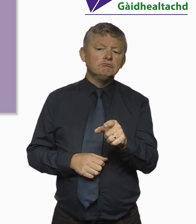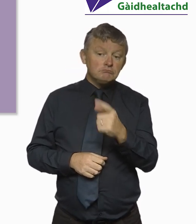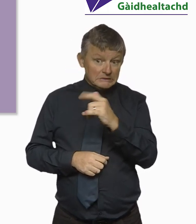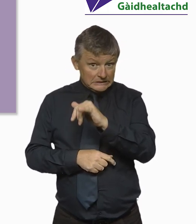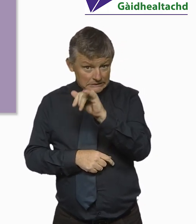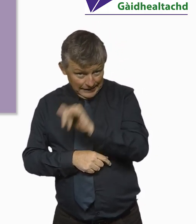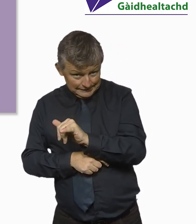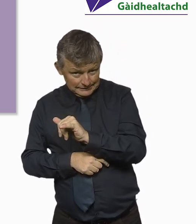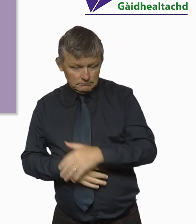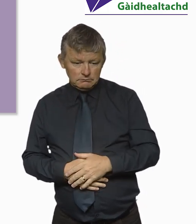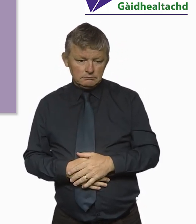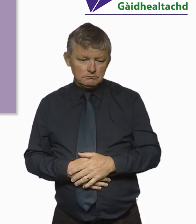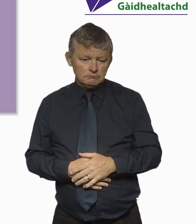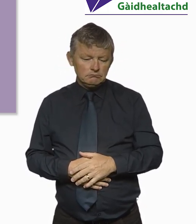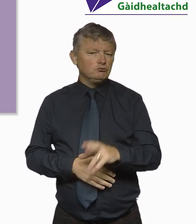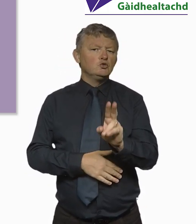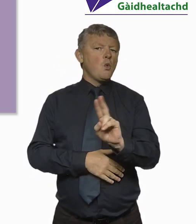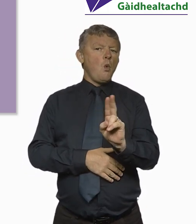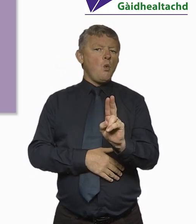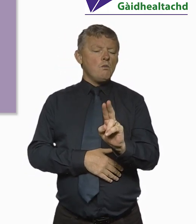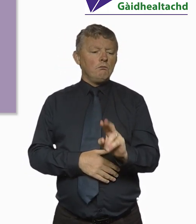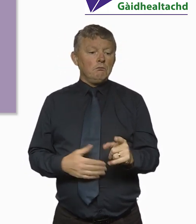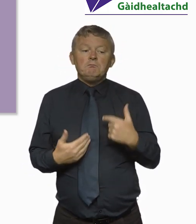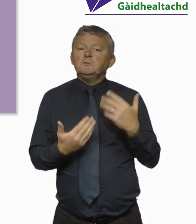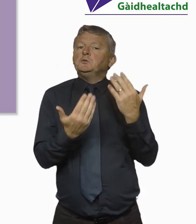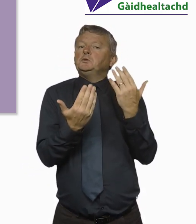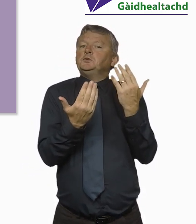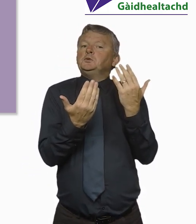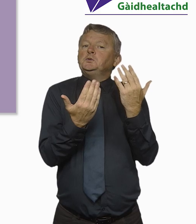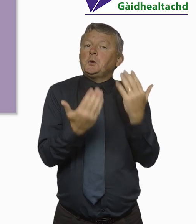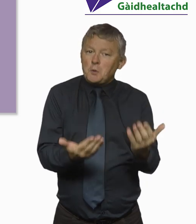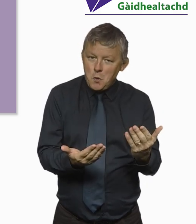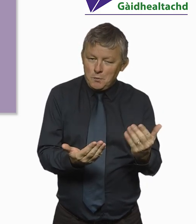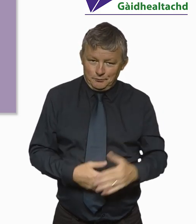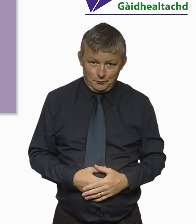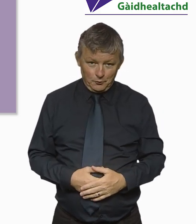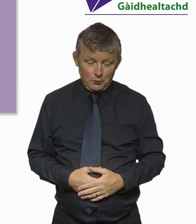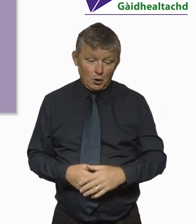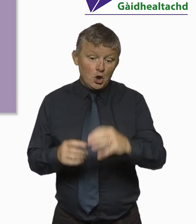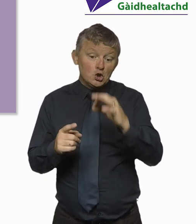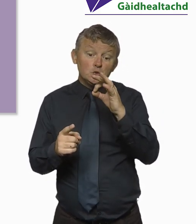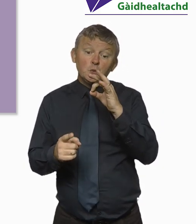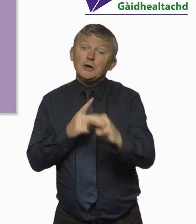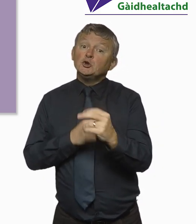Yes No Don't No Don't Question 2